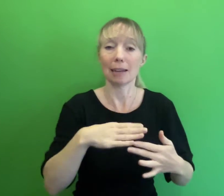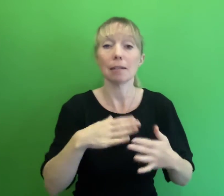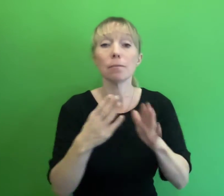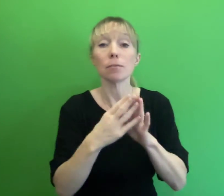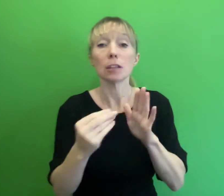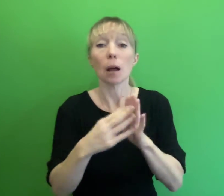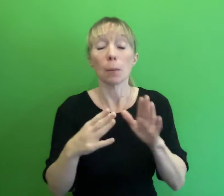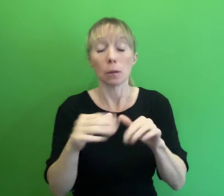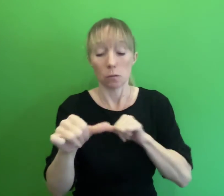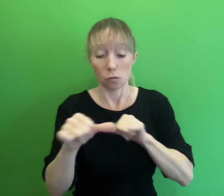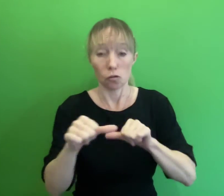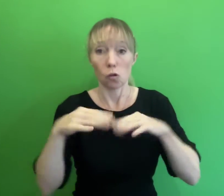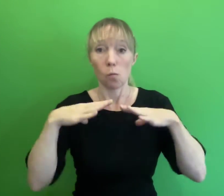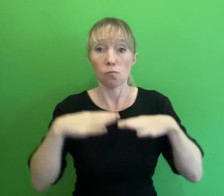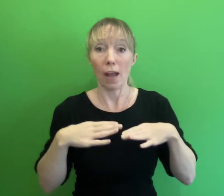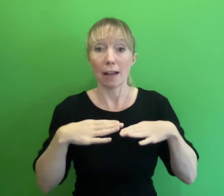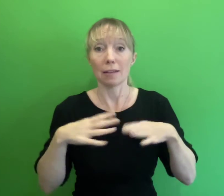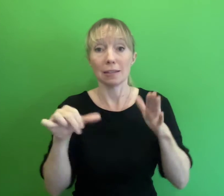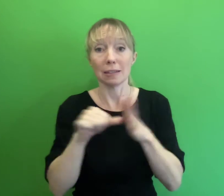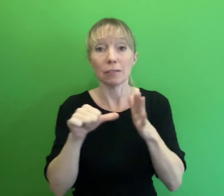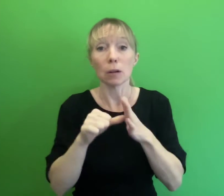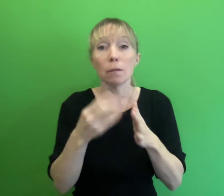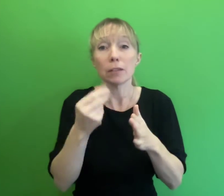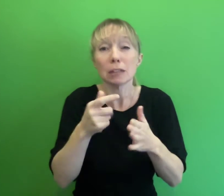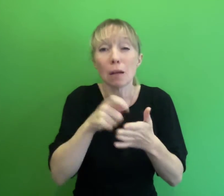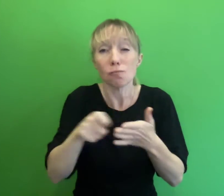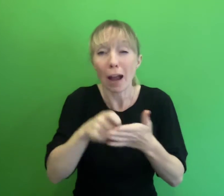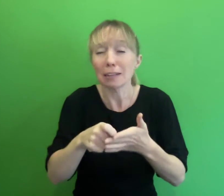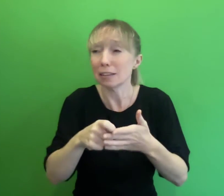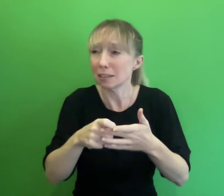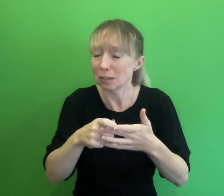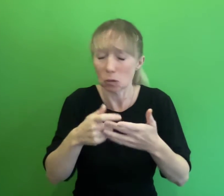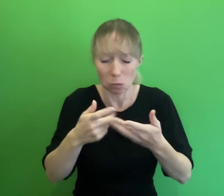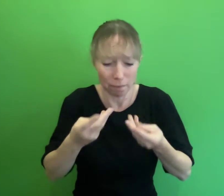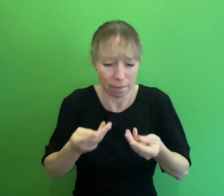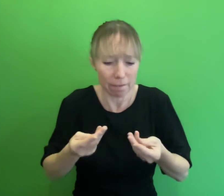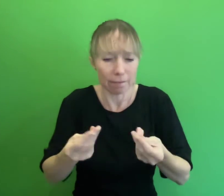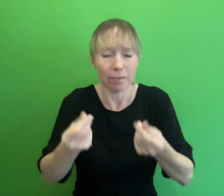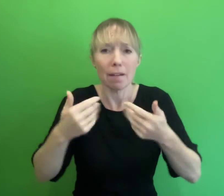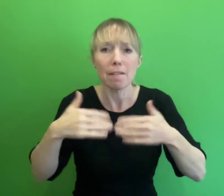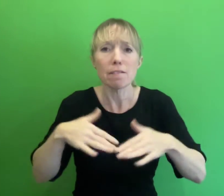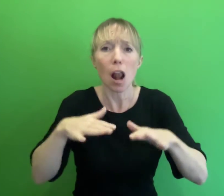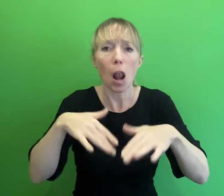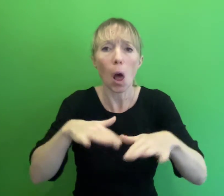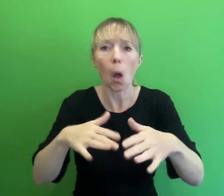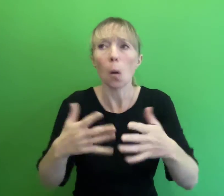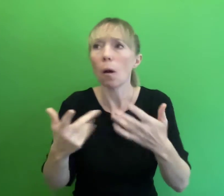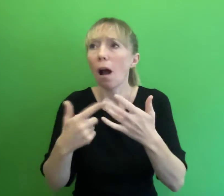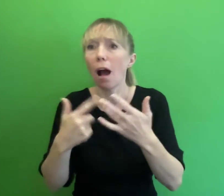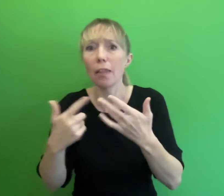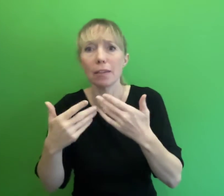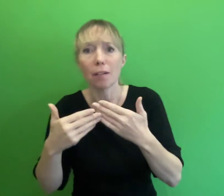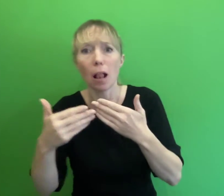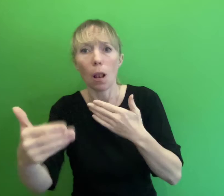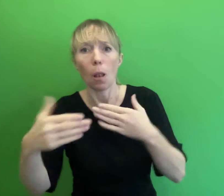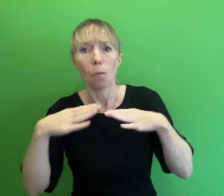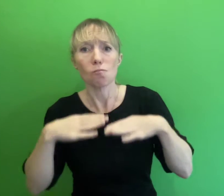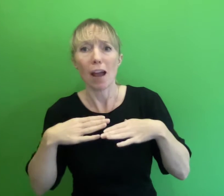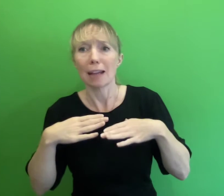were difficult for some writers to get going, while others found long breaks inaccessible. Provide